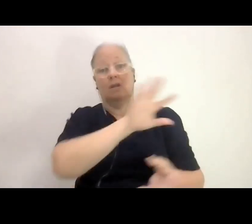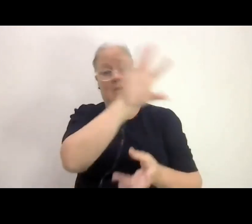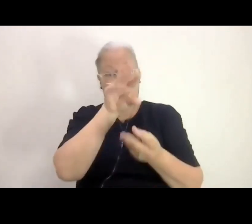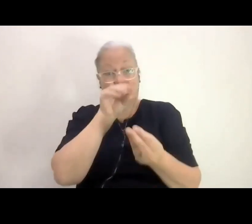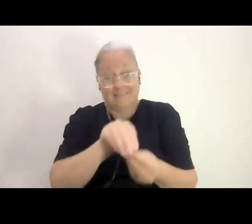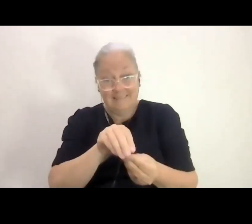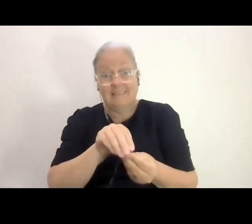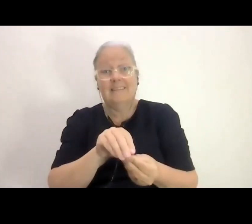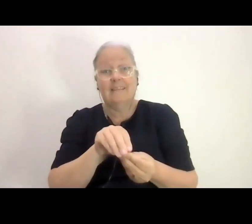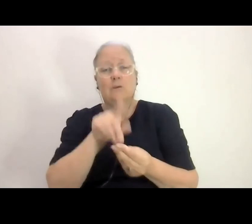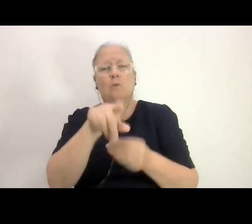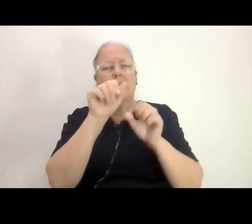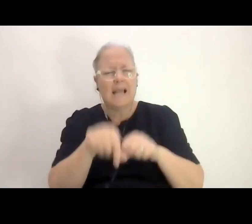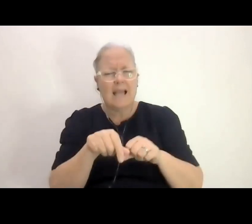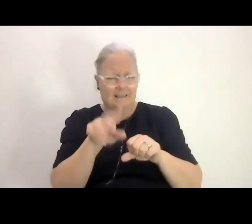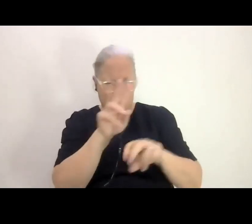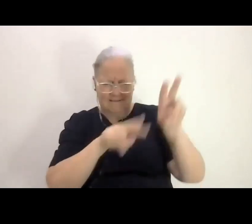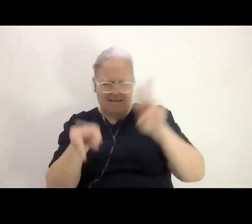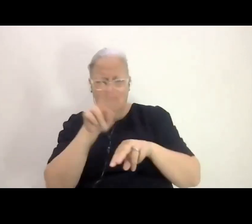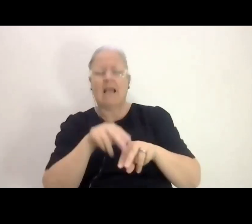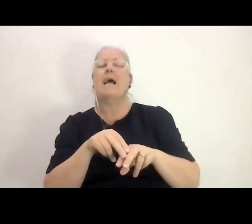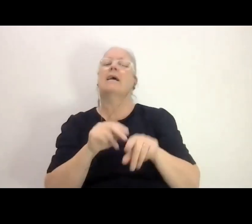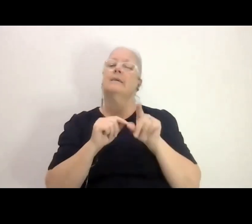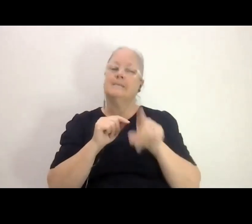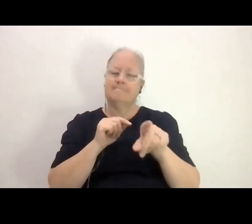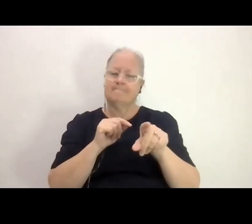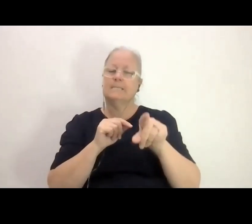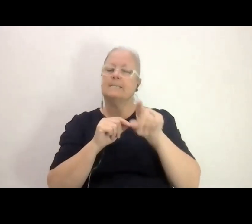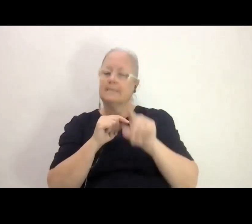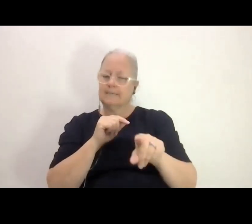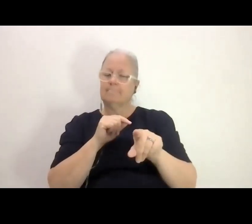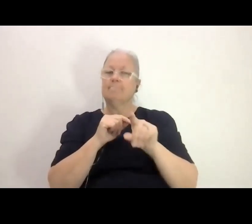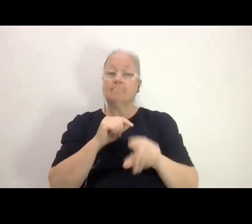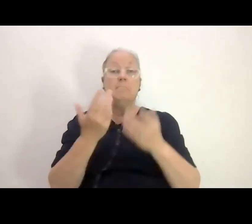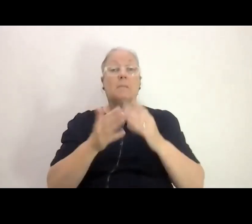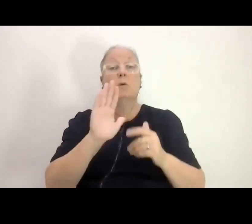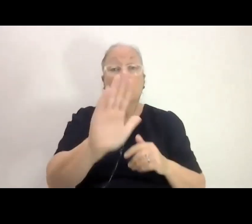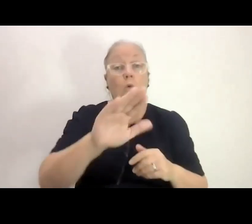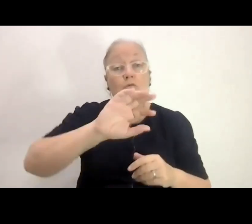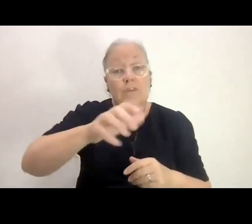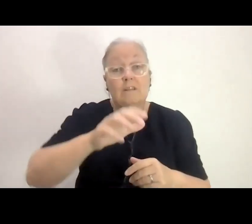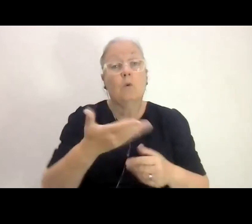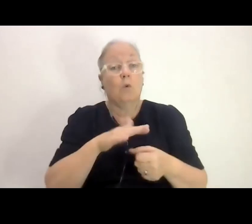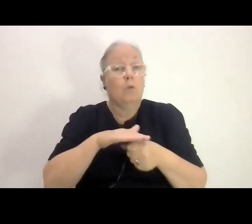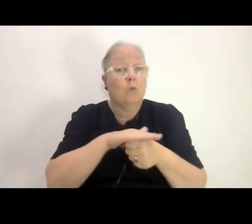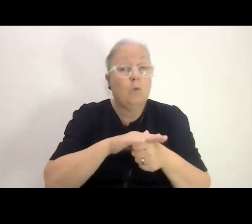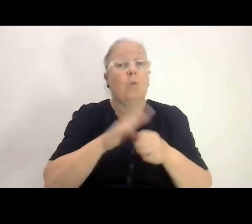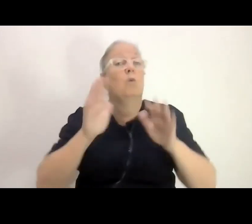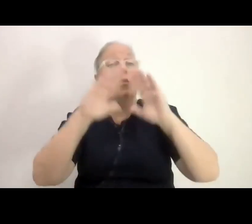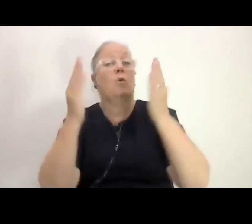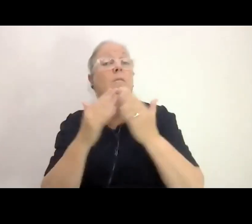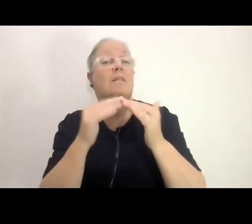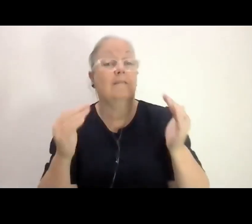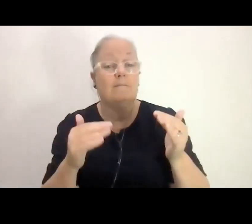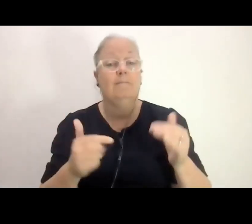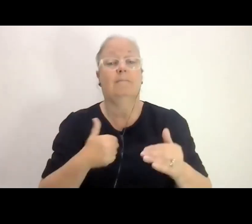this report in your country, region, or global or at the global level. So now I'm going to hand it back to